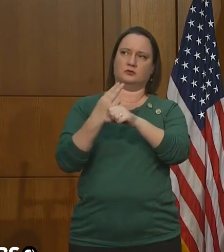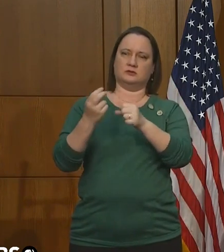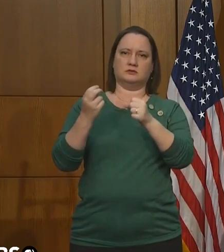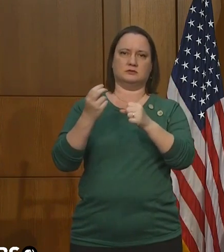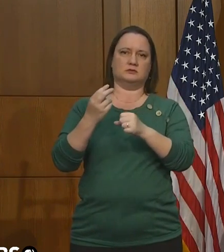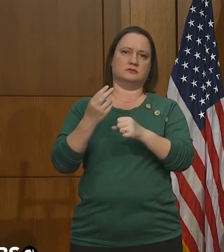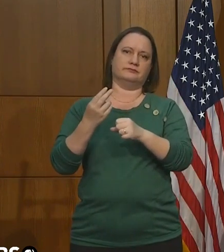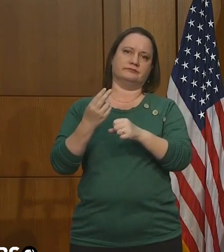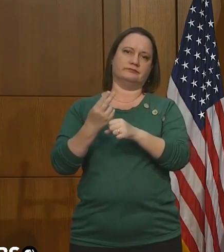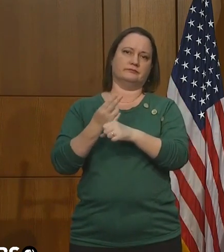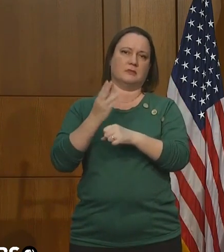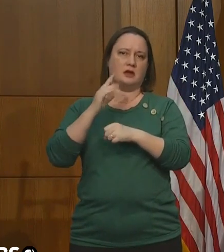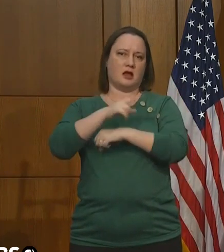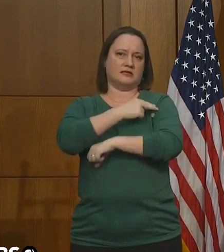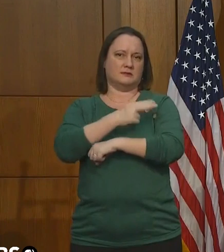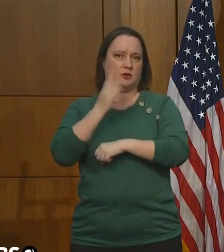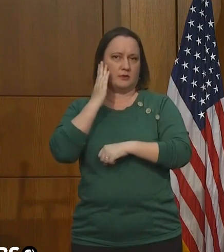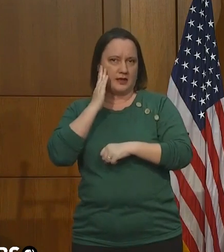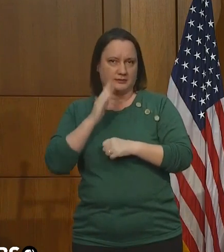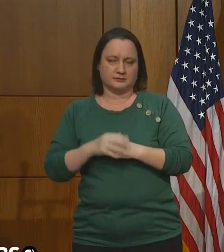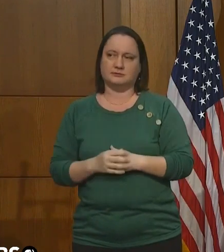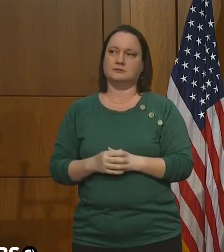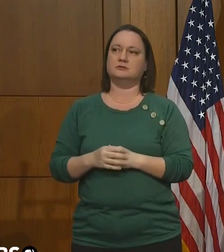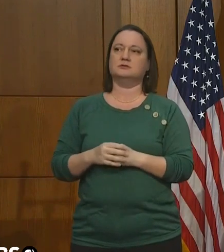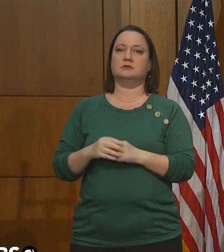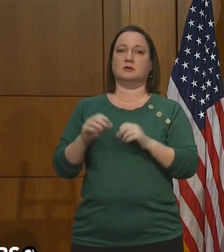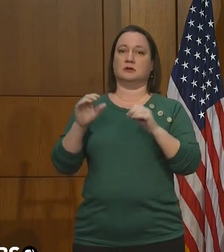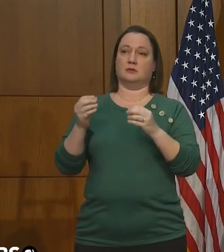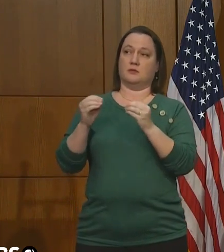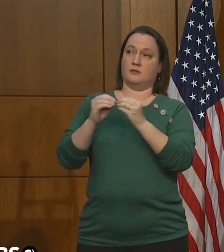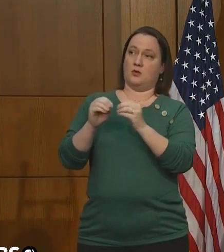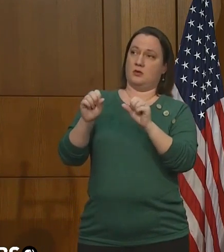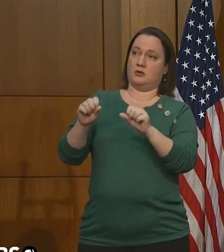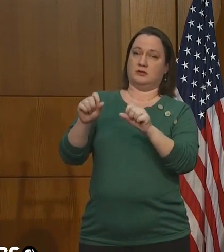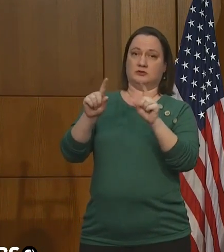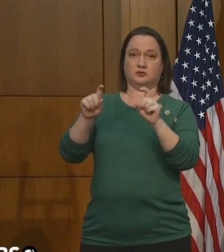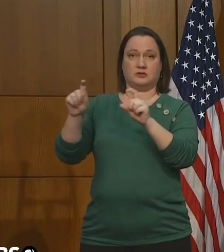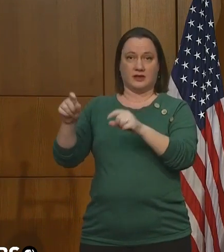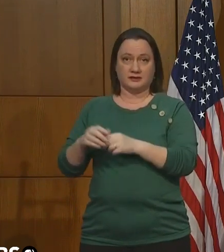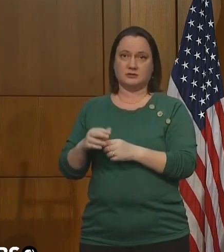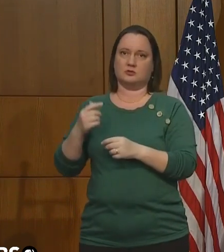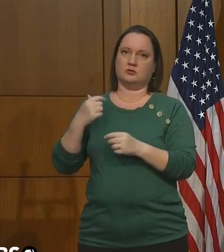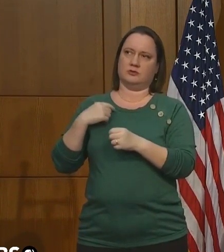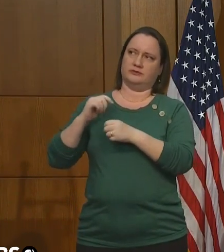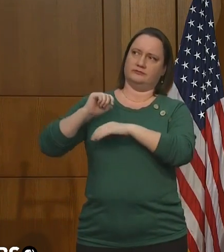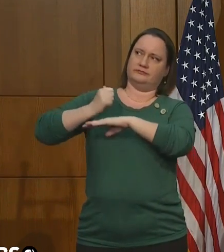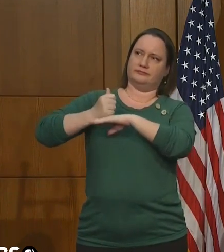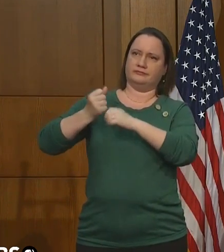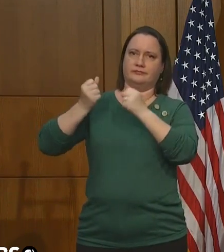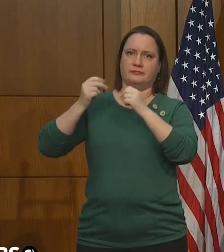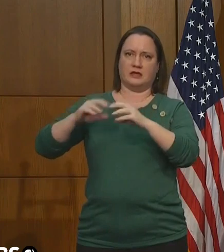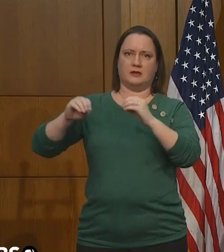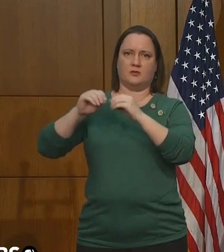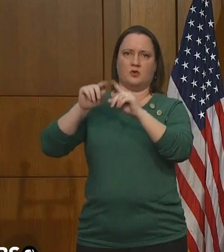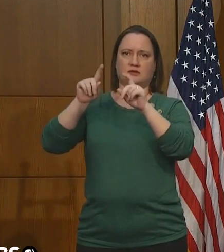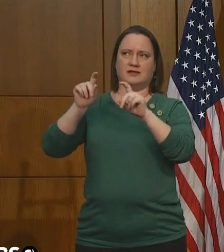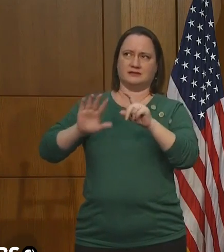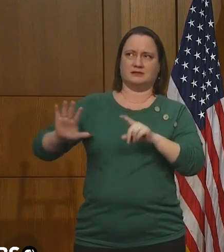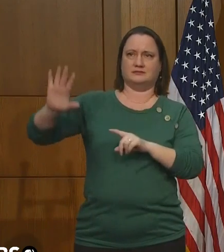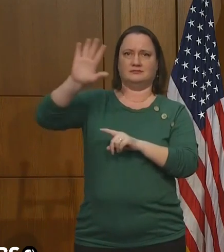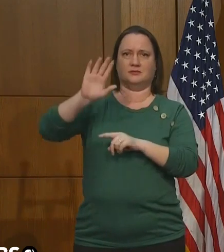by COVID-19 patients. We have a better ability to test. We have been doing a lot more testing, as you have probably seen in Northern